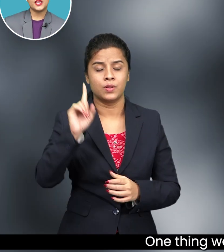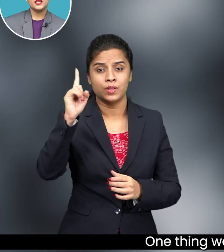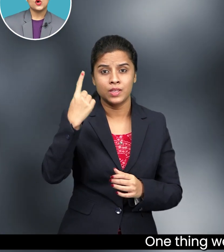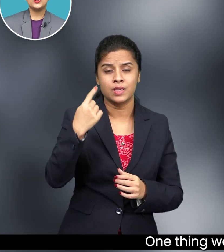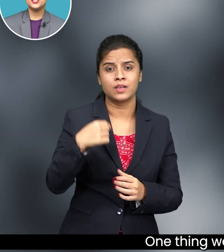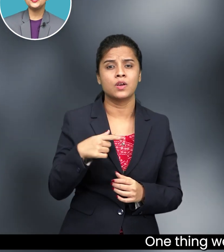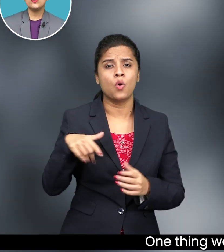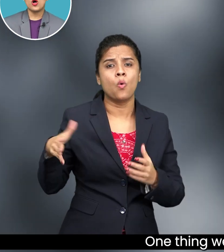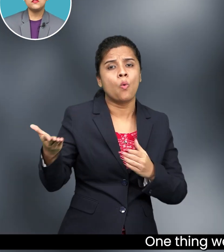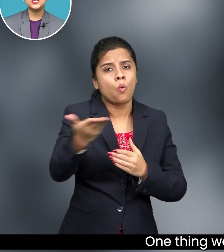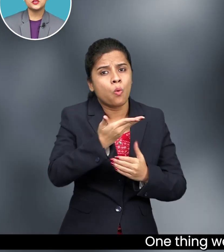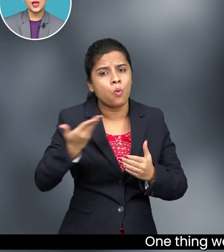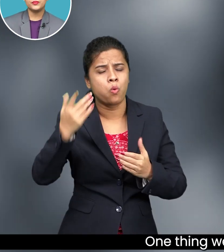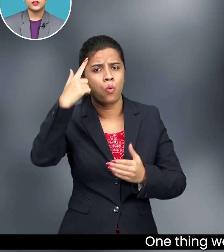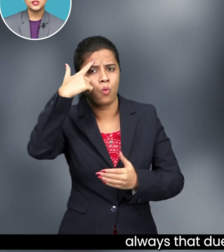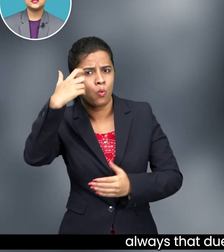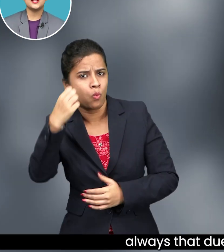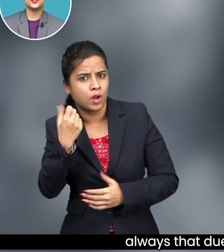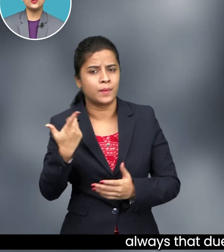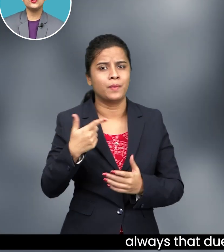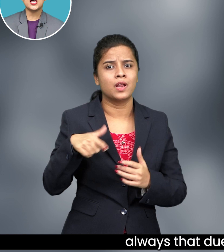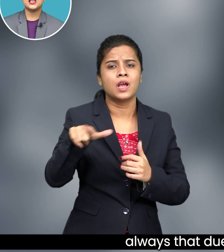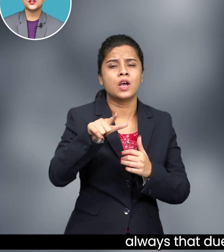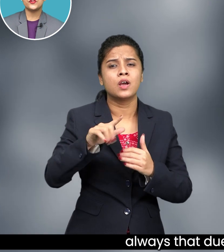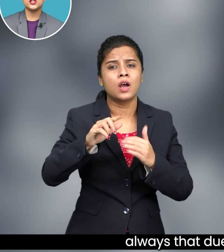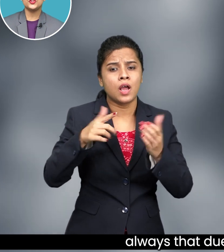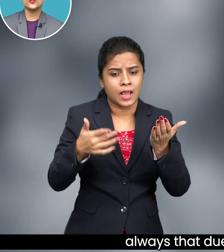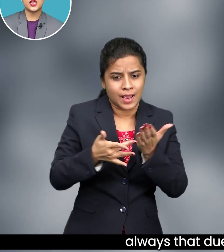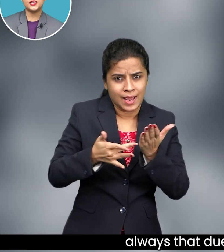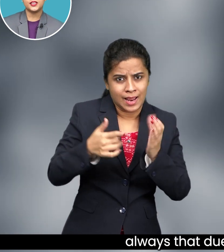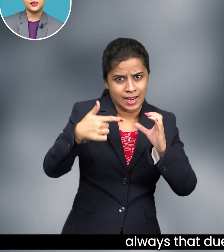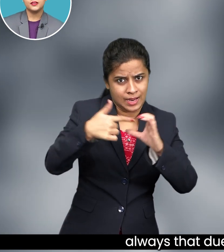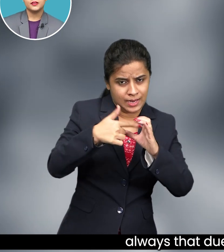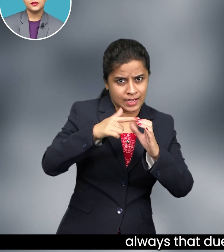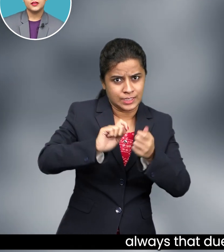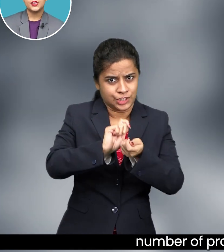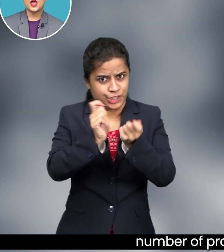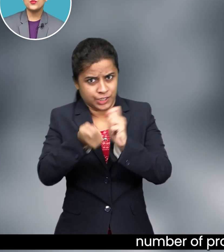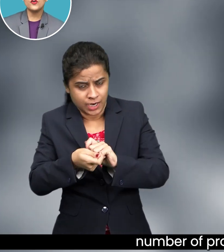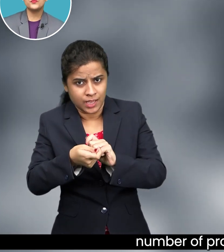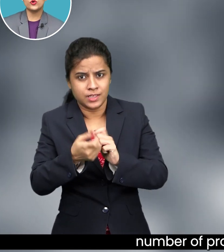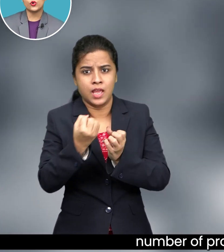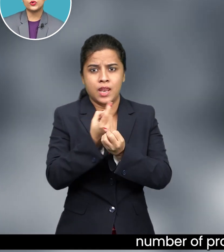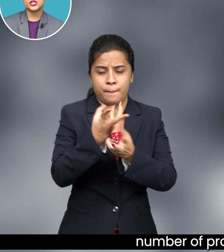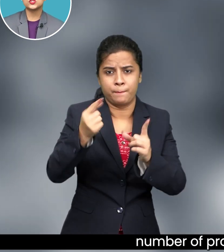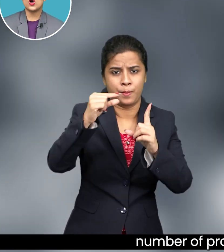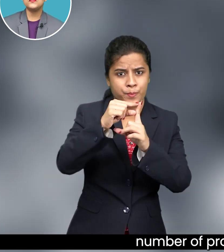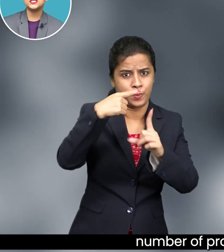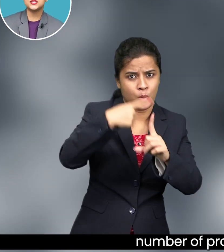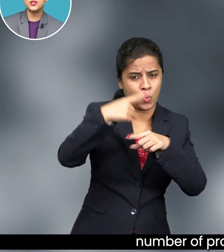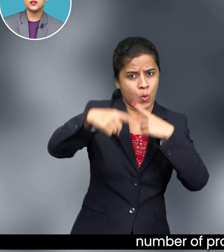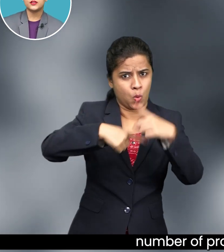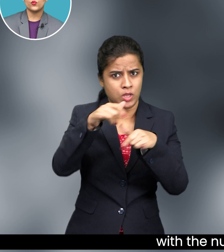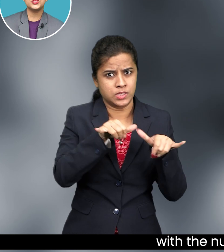One thing we need to always remember is that due to the electrical neutrality, number of proton is